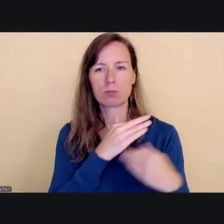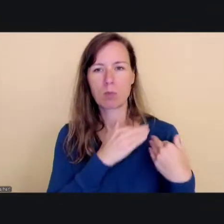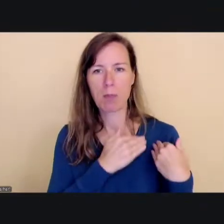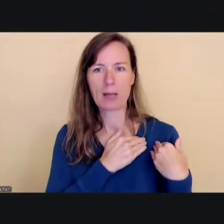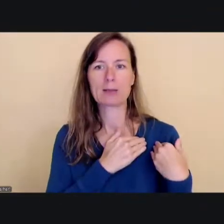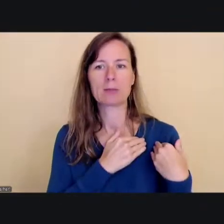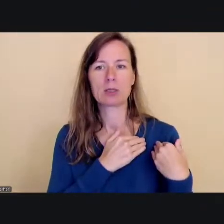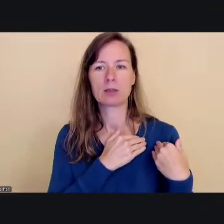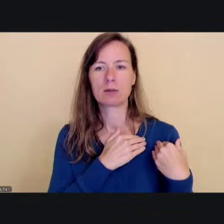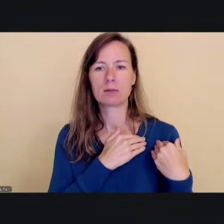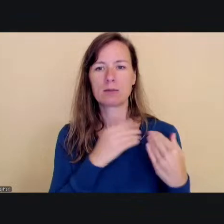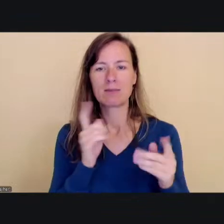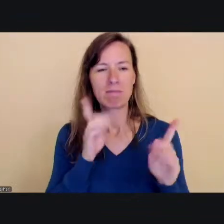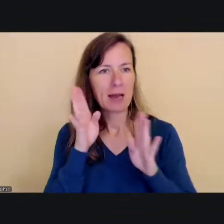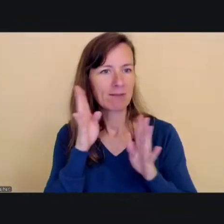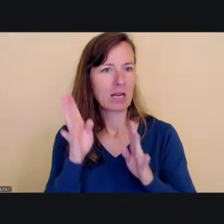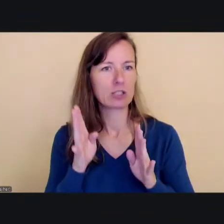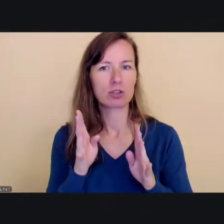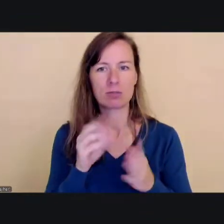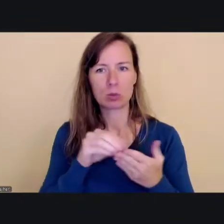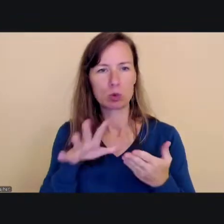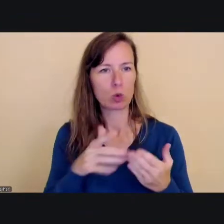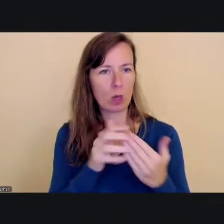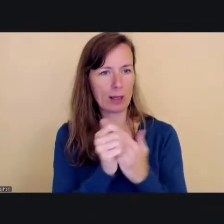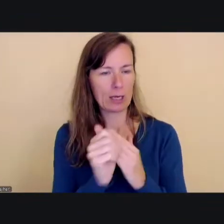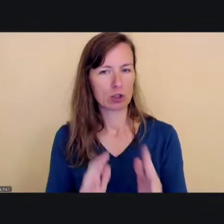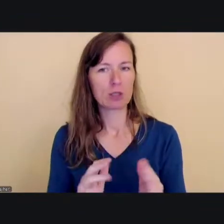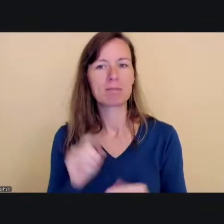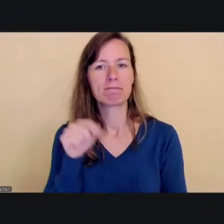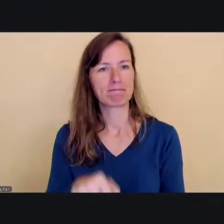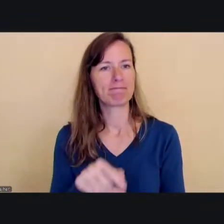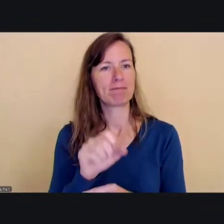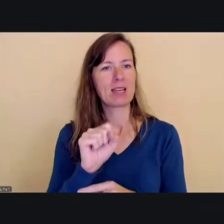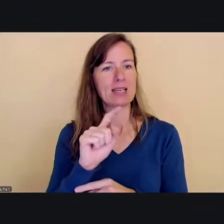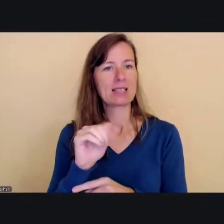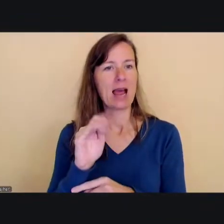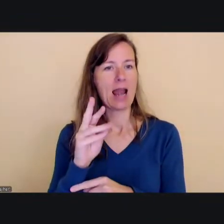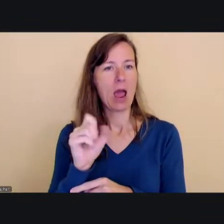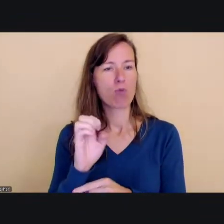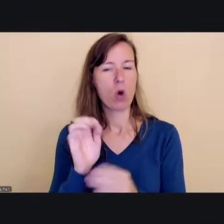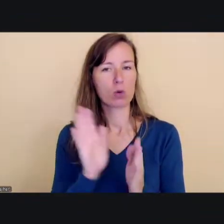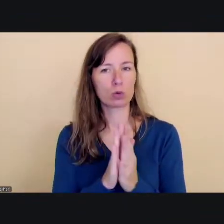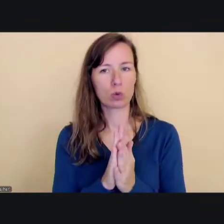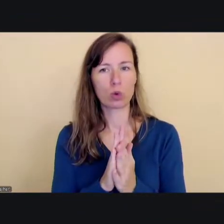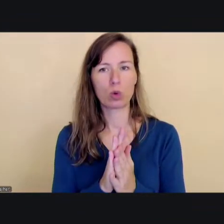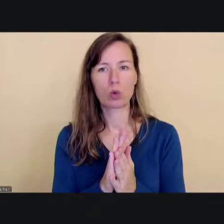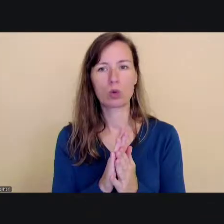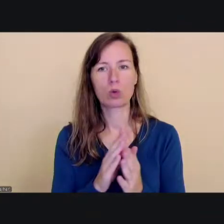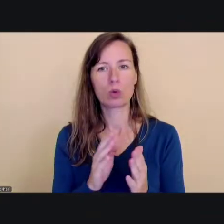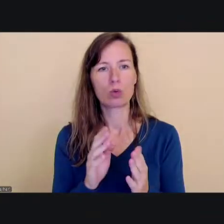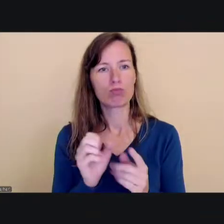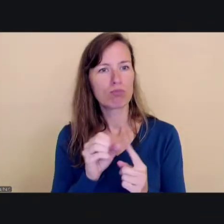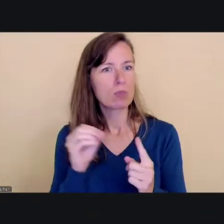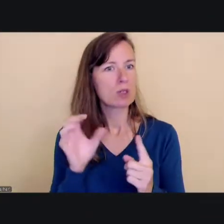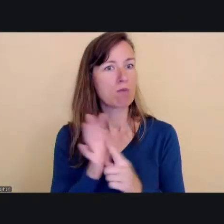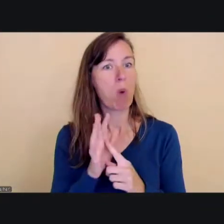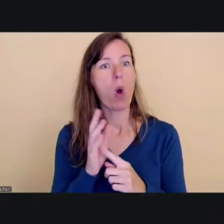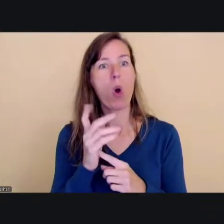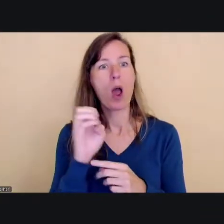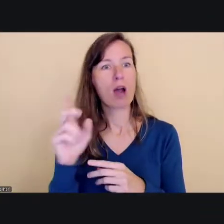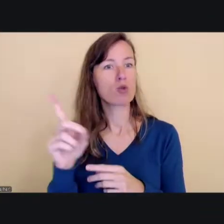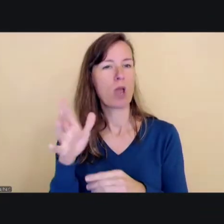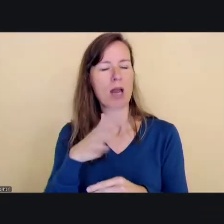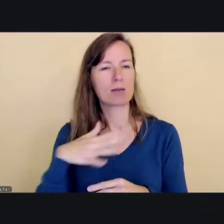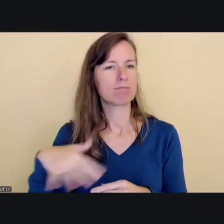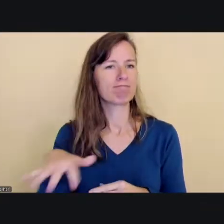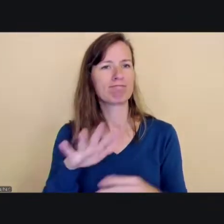leadership, and whereas St. Ambrose School has exposed and educated generations of young people in a tradition